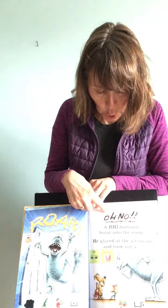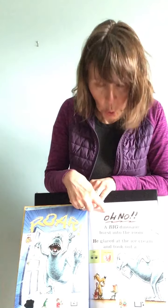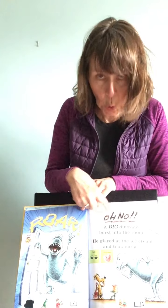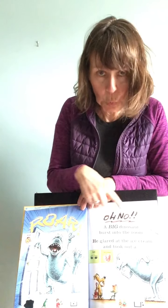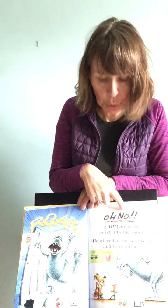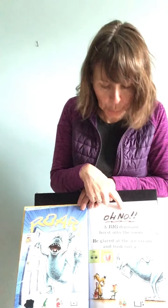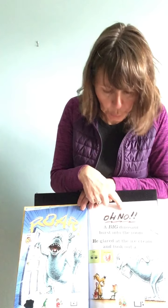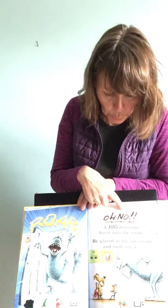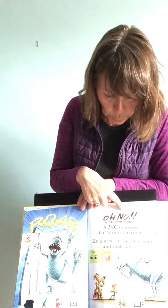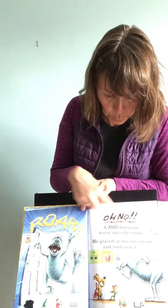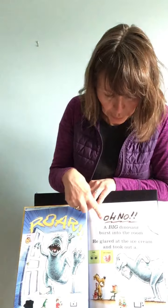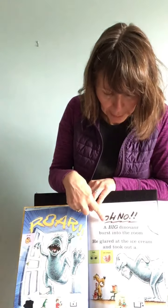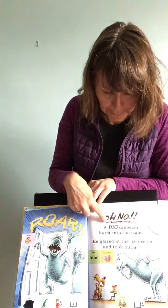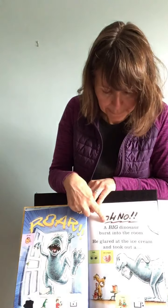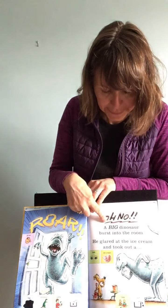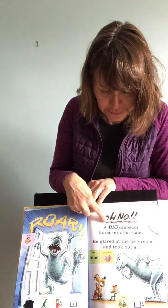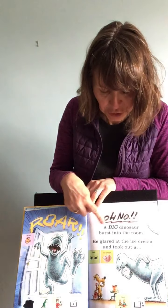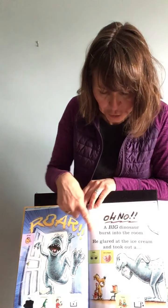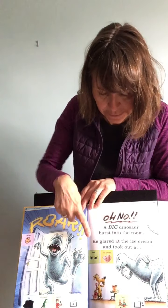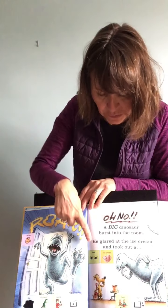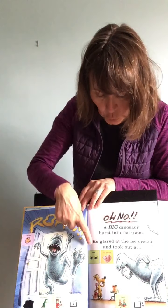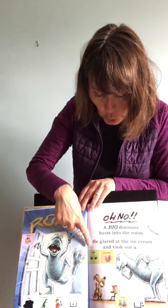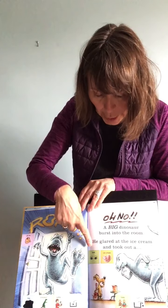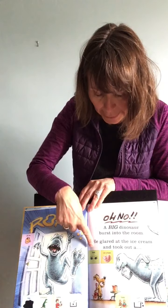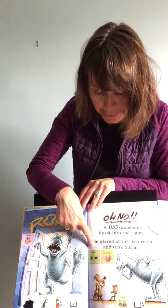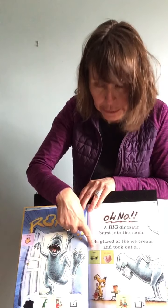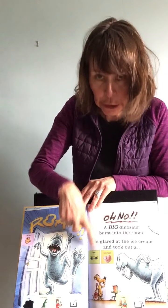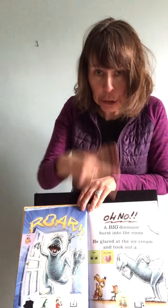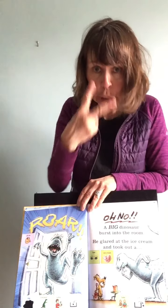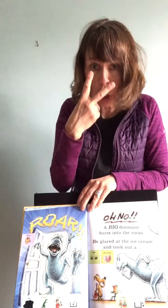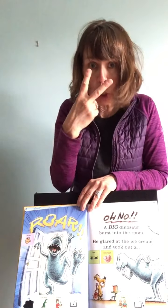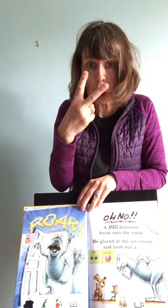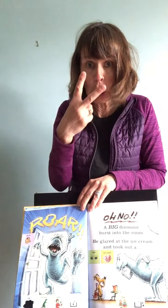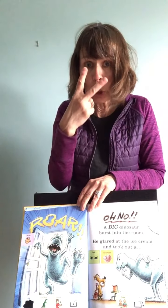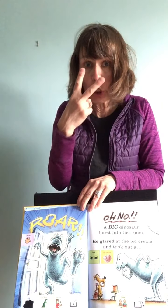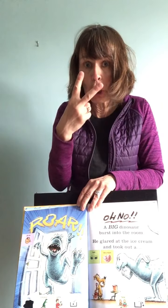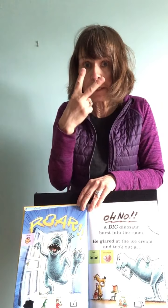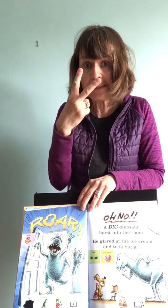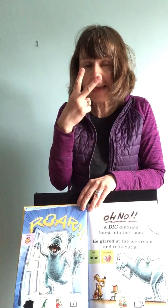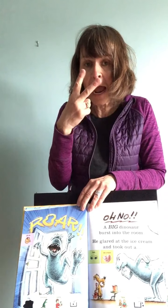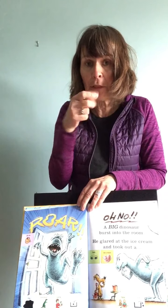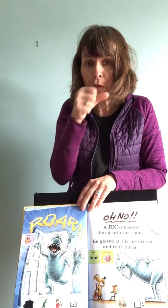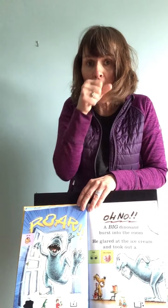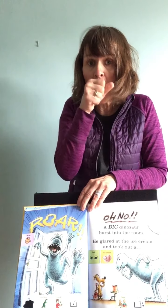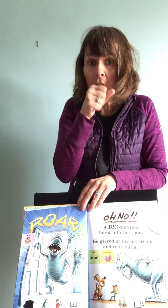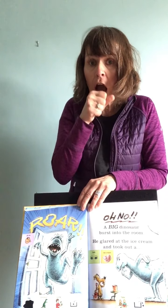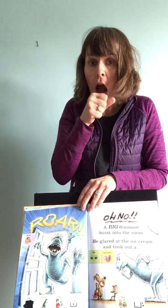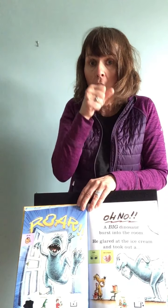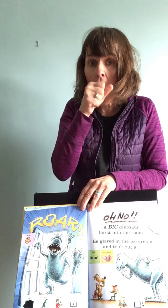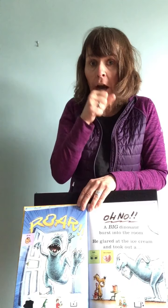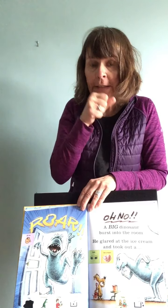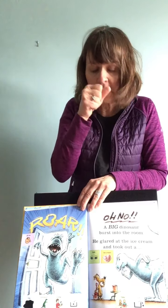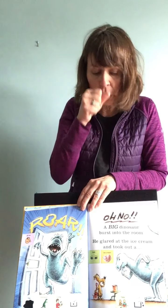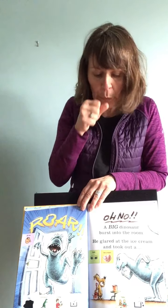Oh no, a big dinosaur, and he looks at the ice